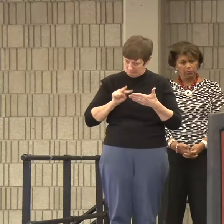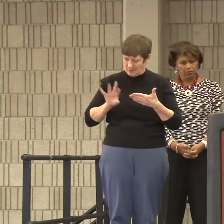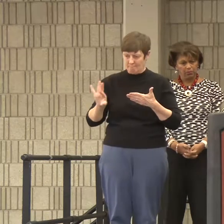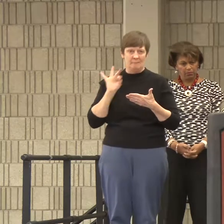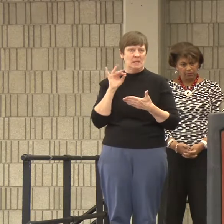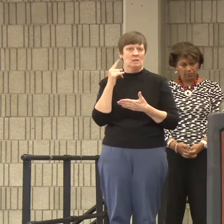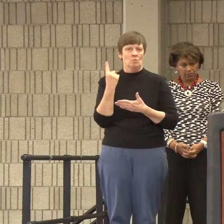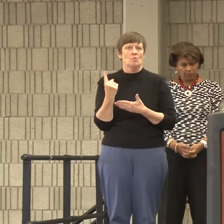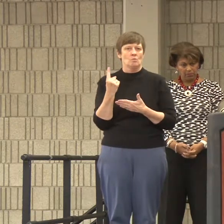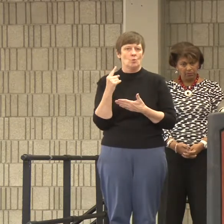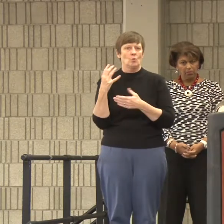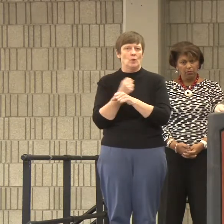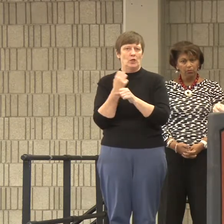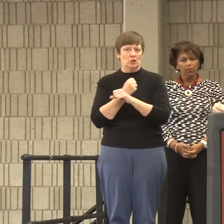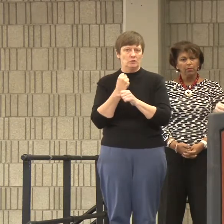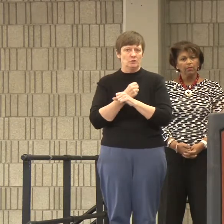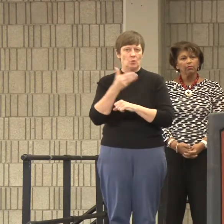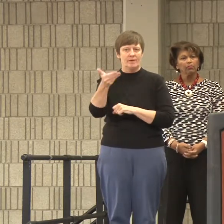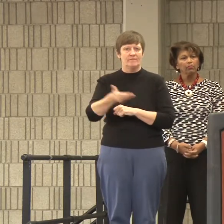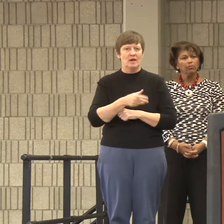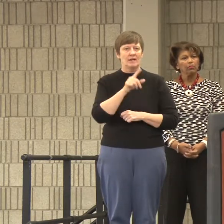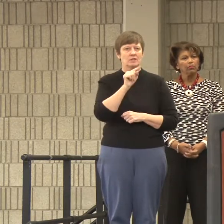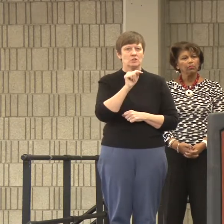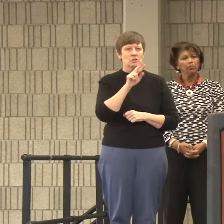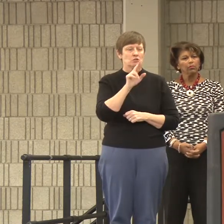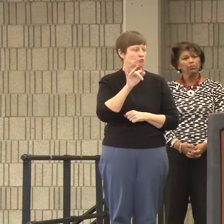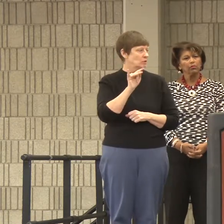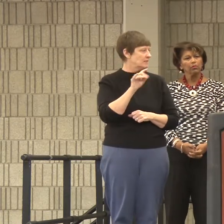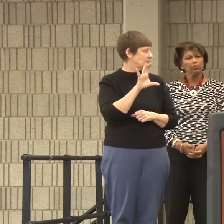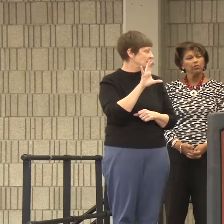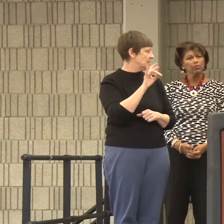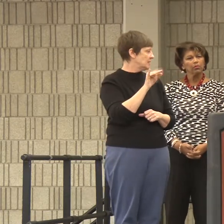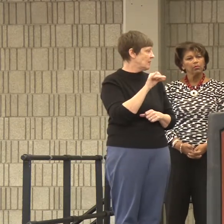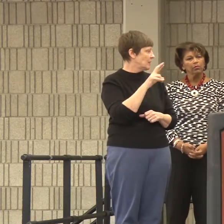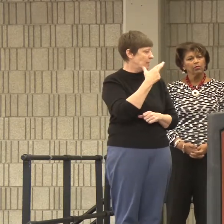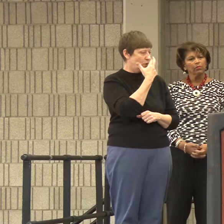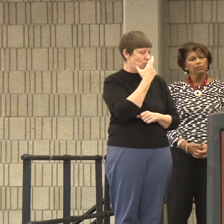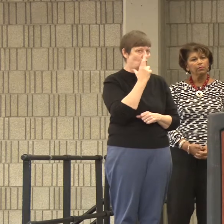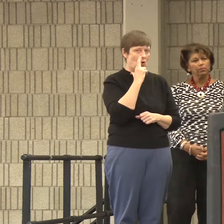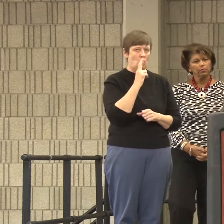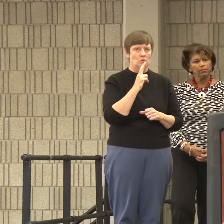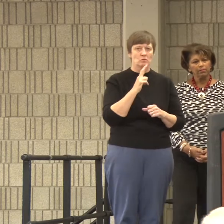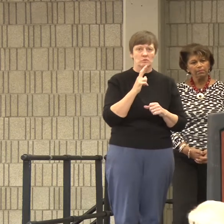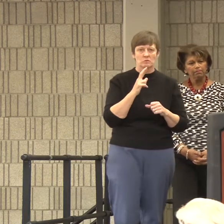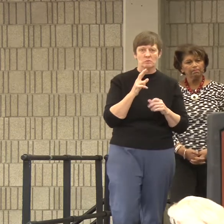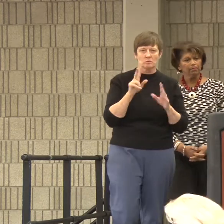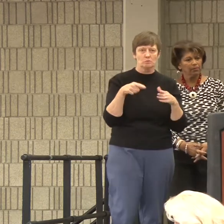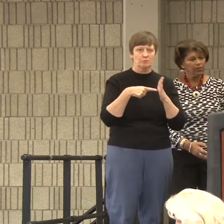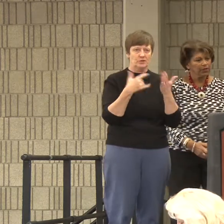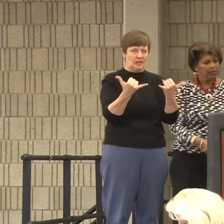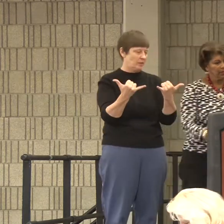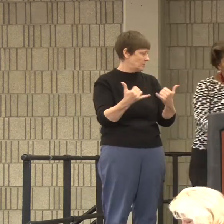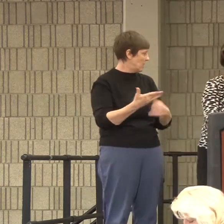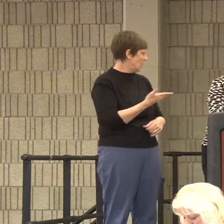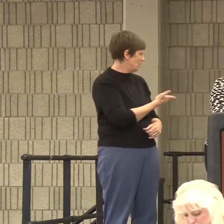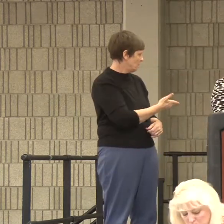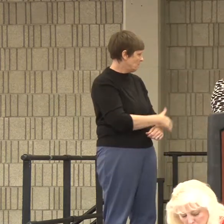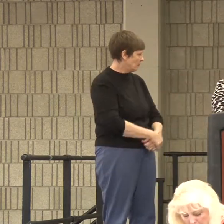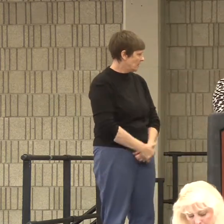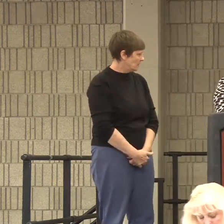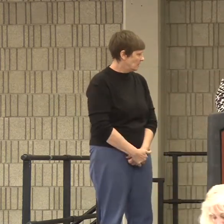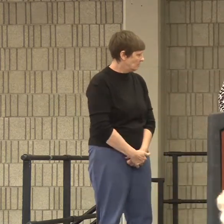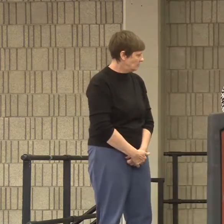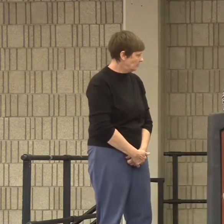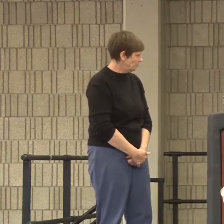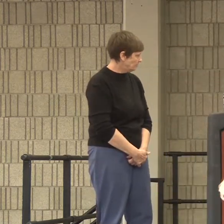entries. And I'd like to invite Trustee Cynthia Rose to present the awards now. Cynthia, just the